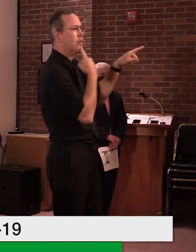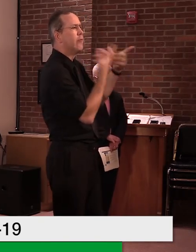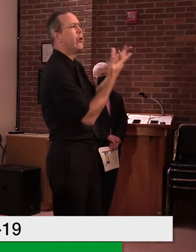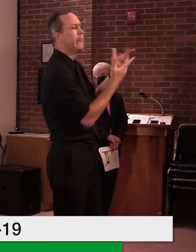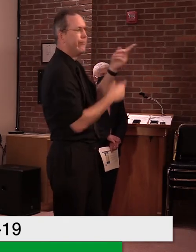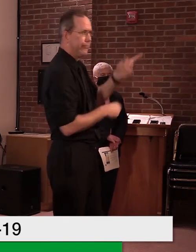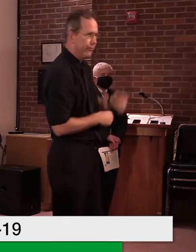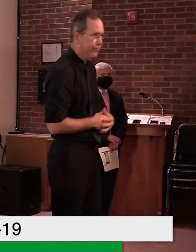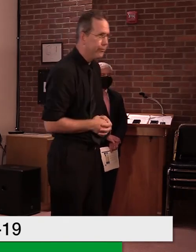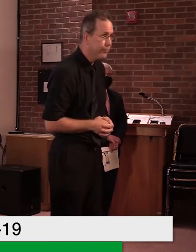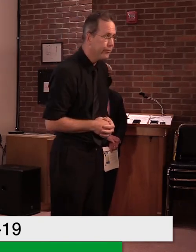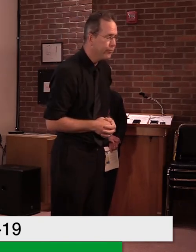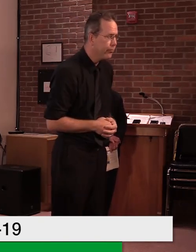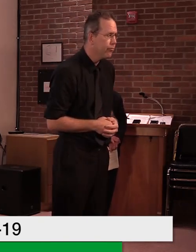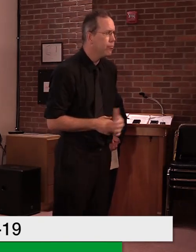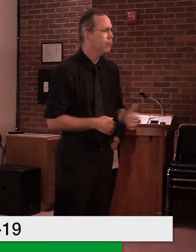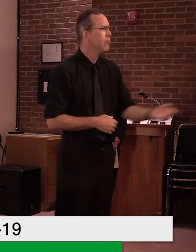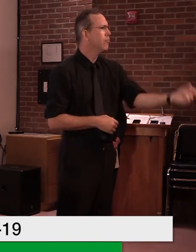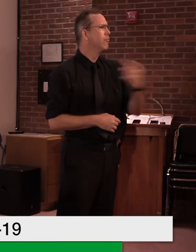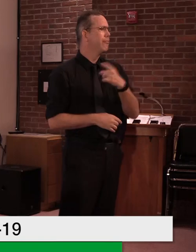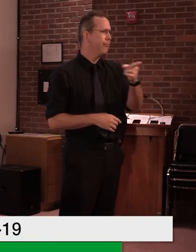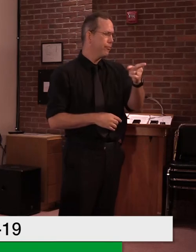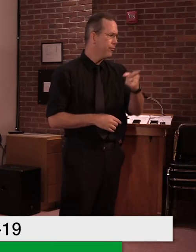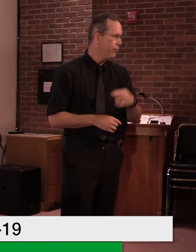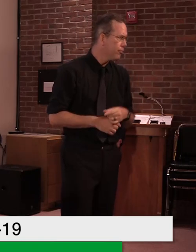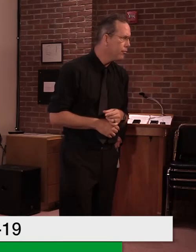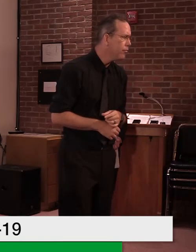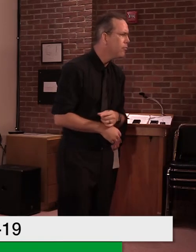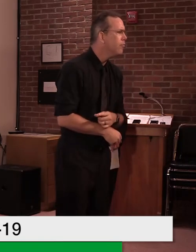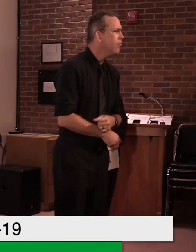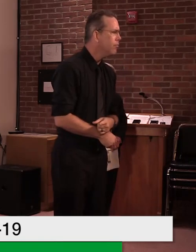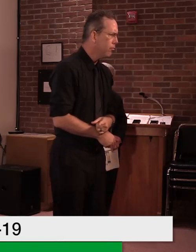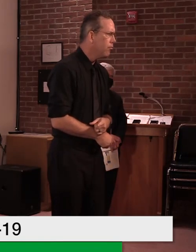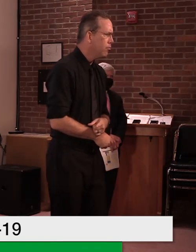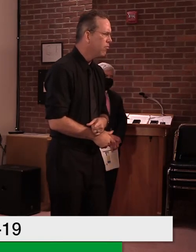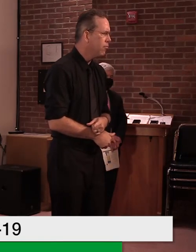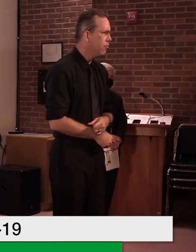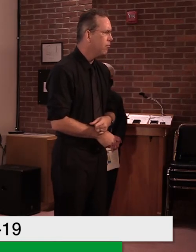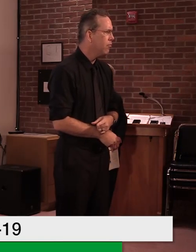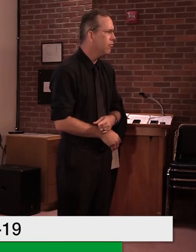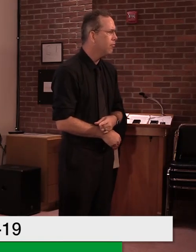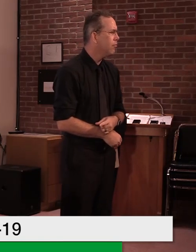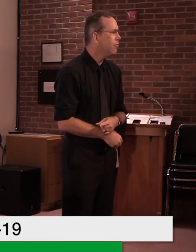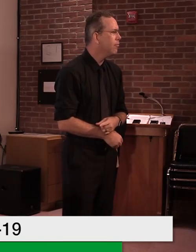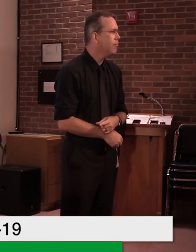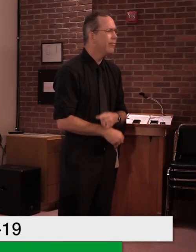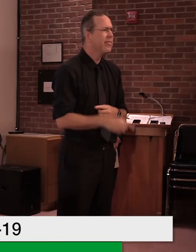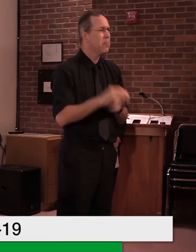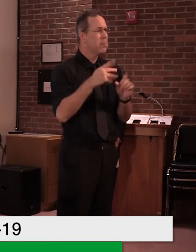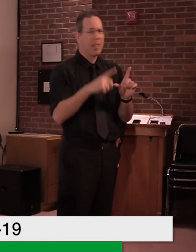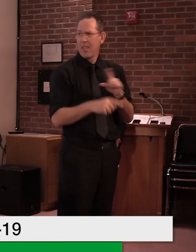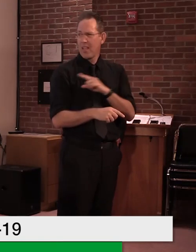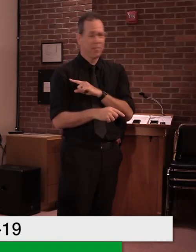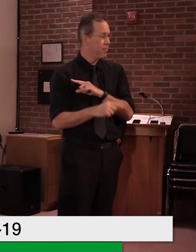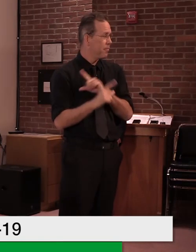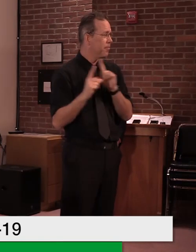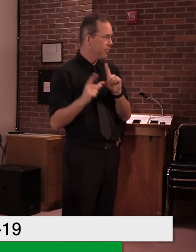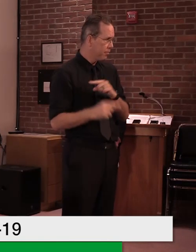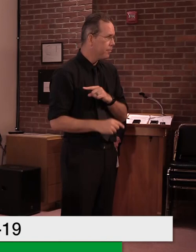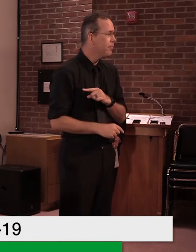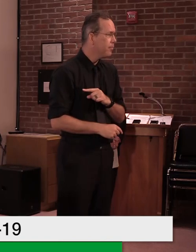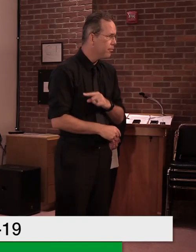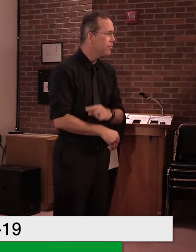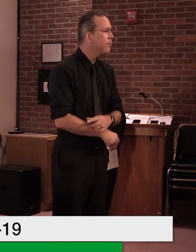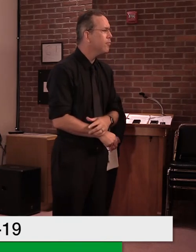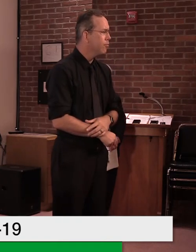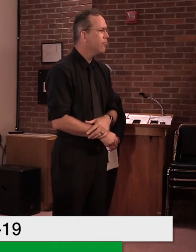Senator, given the updated travel map that's right behind you, does it concern you that as things start to close in on